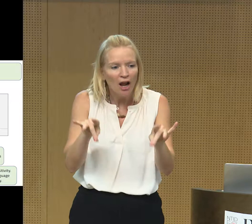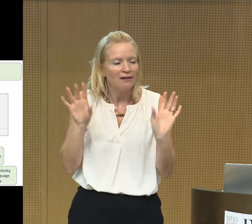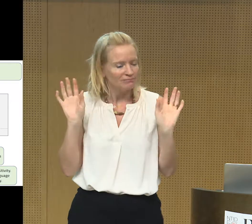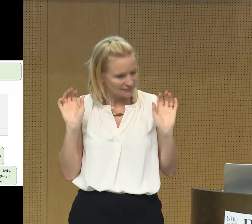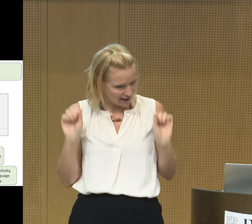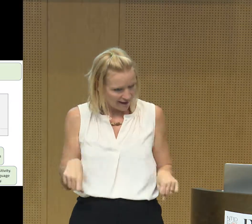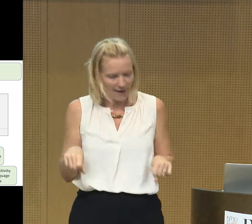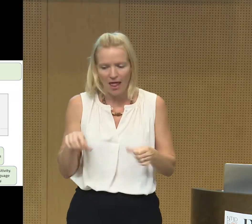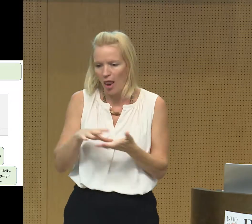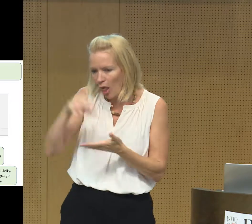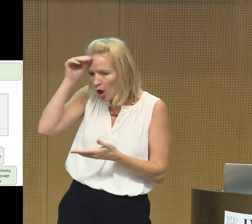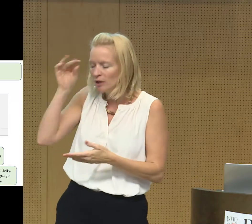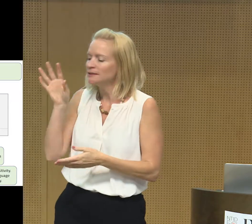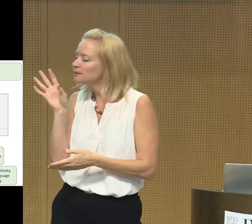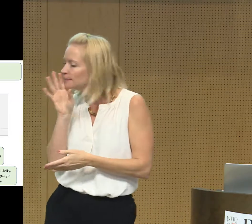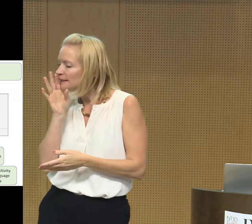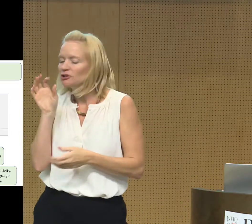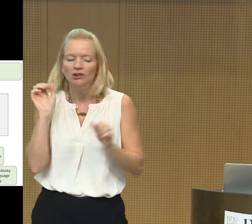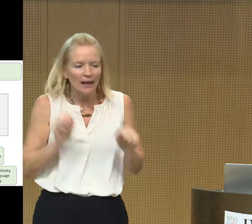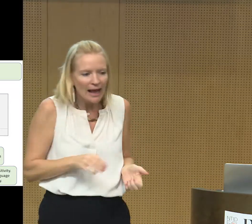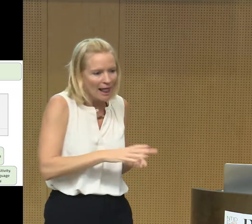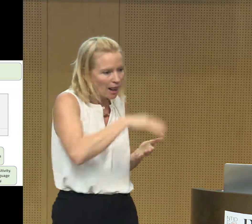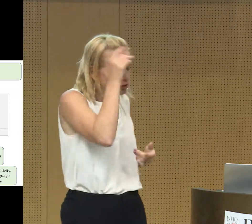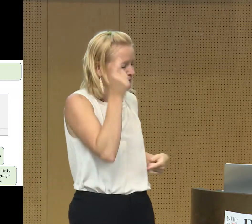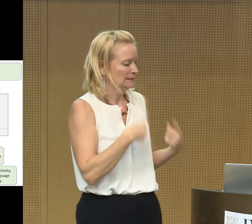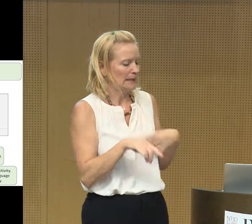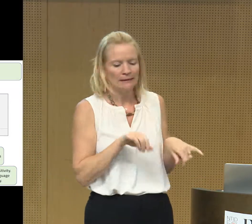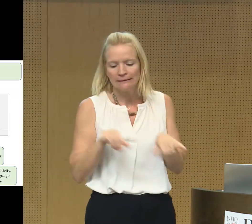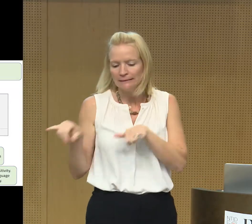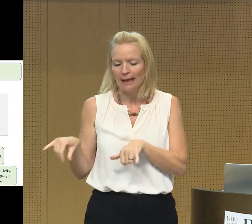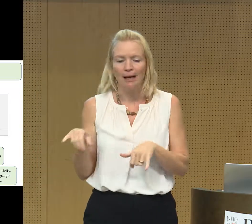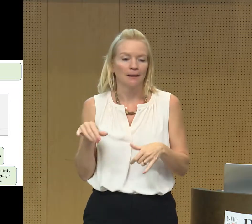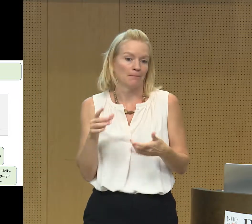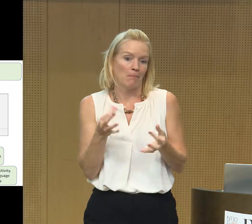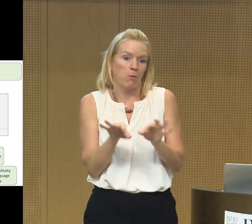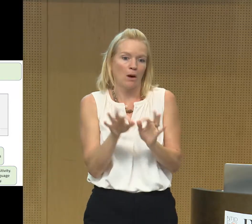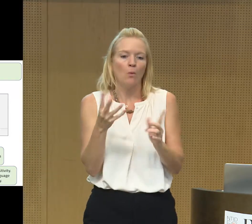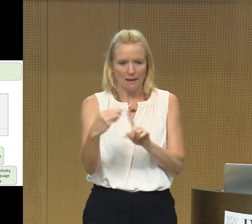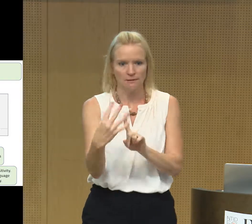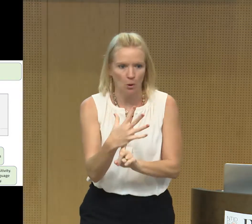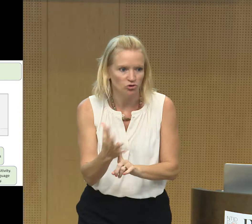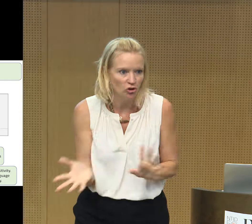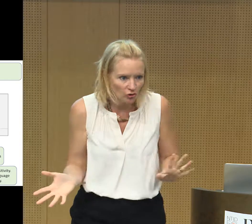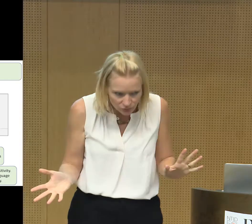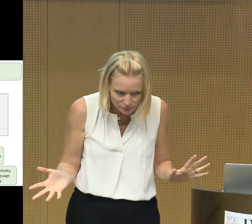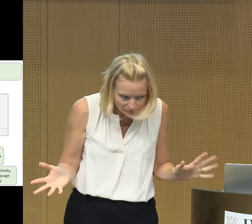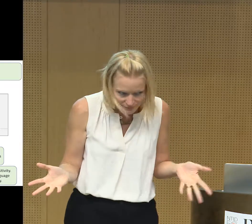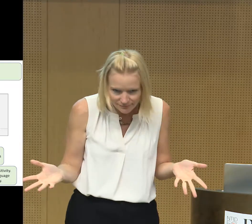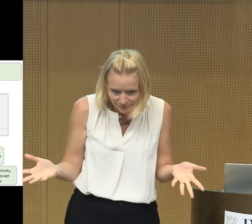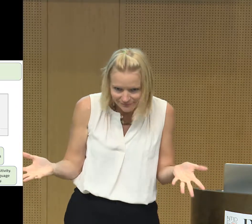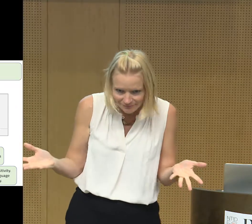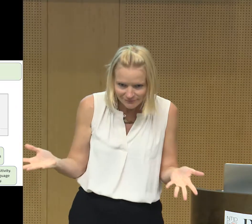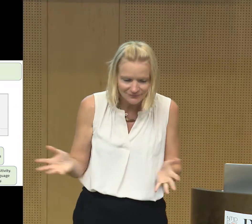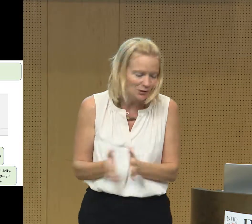It means that babies can learn any language. It just depends on their